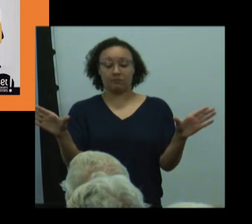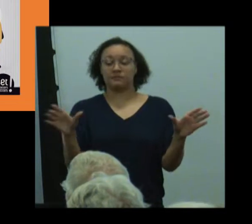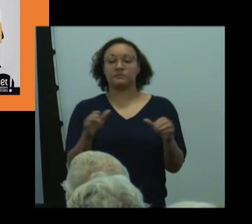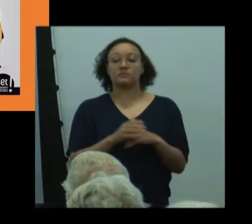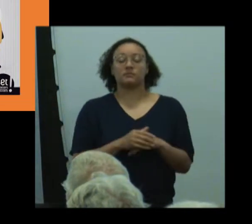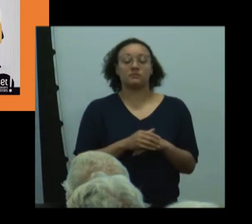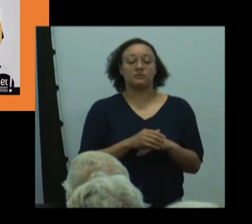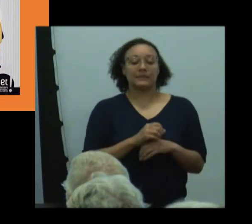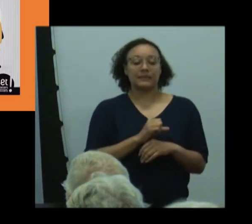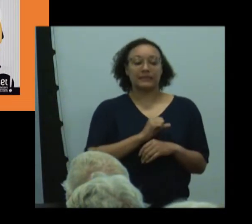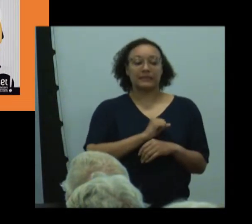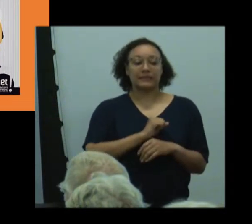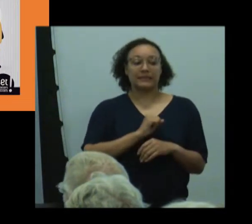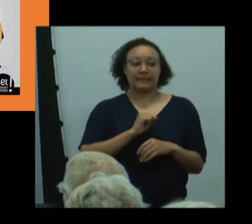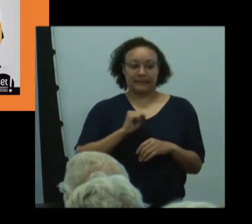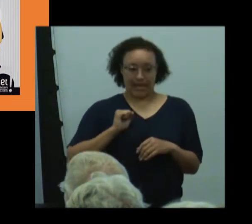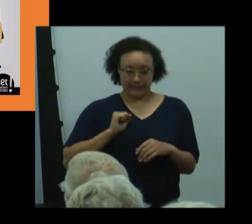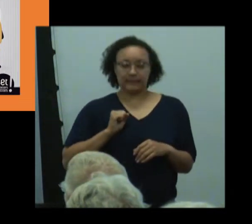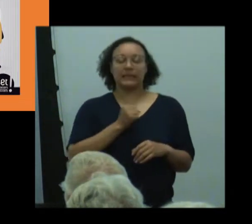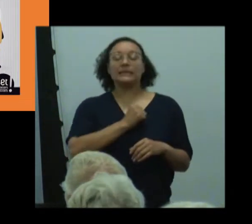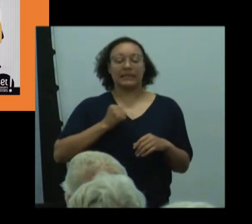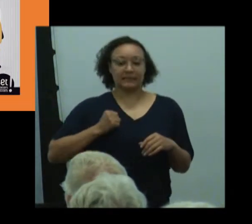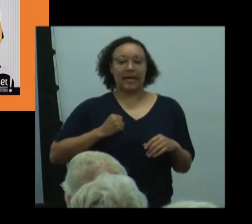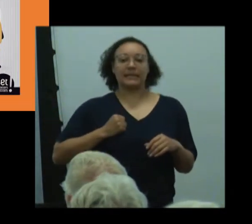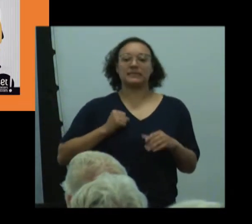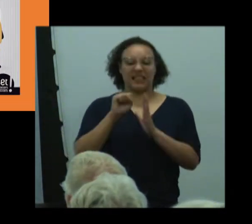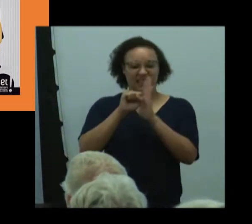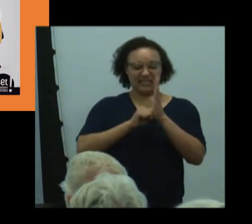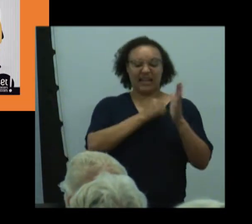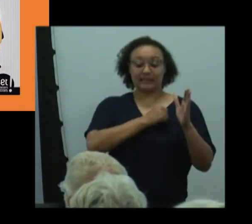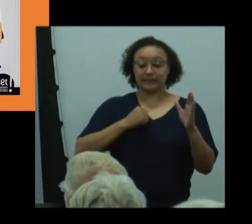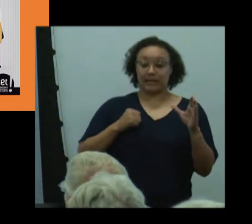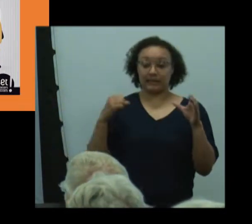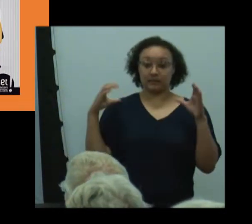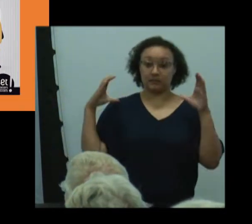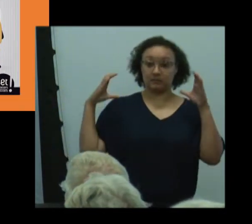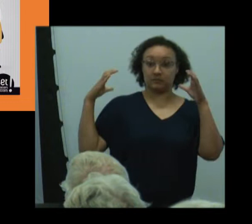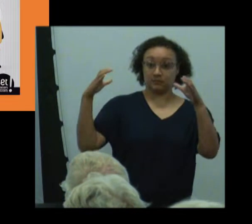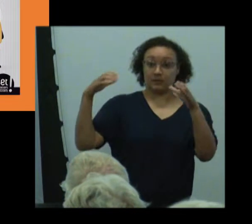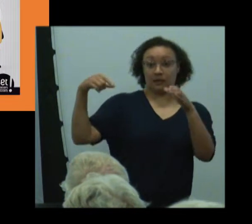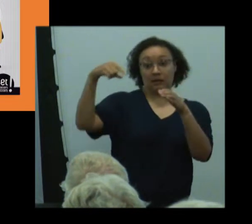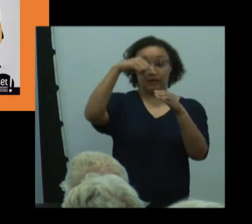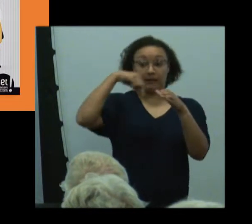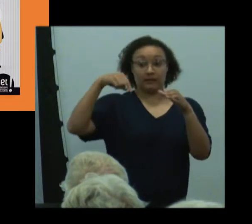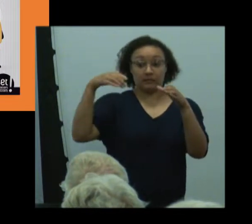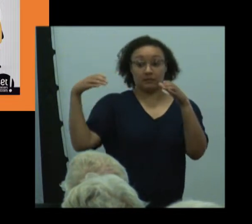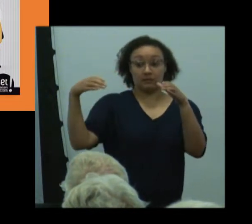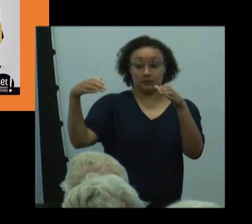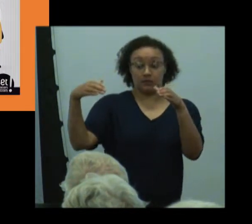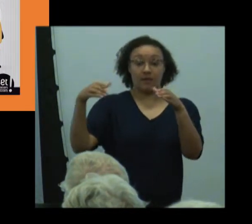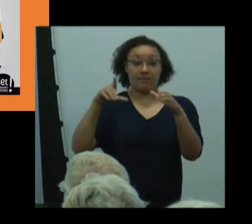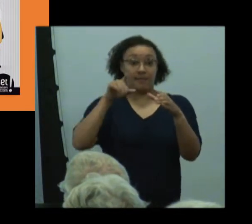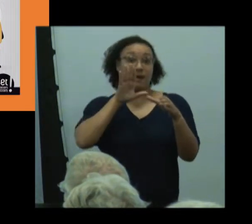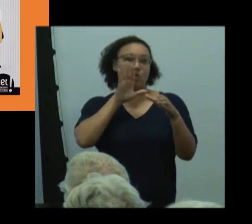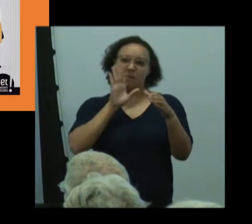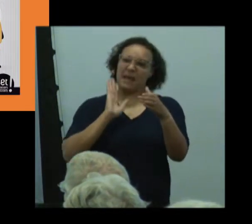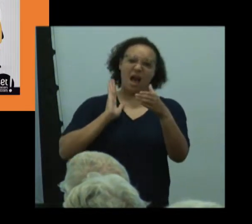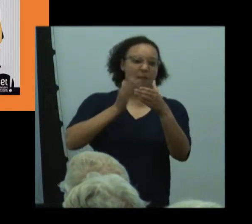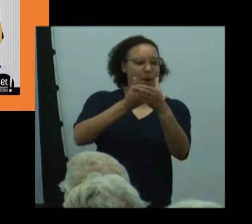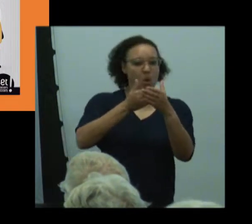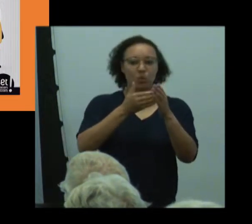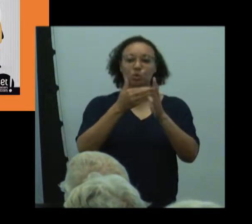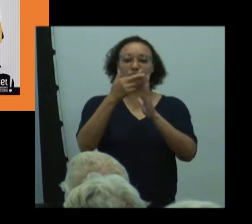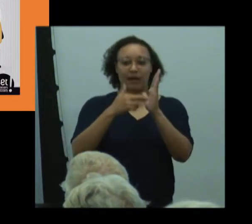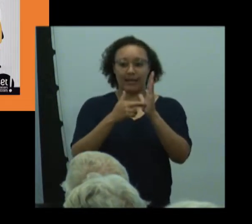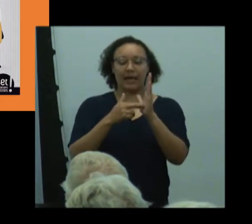Senate, state Senate, here's the group that would be opposed to regulation, and